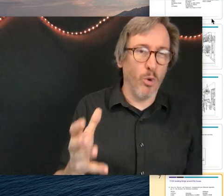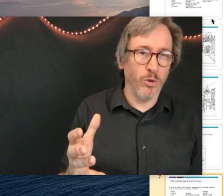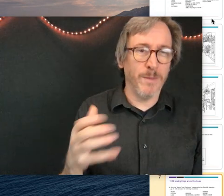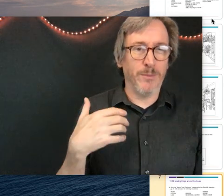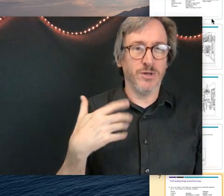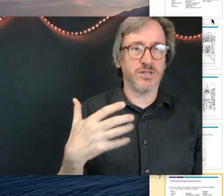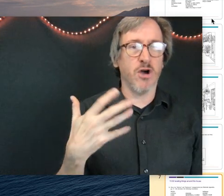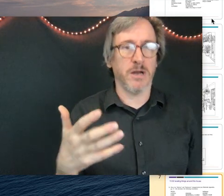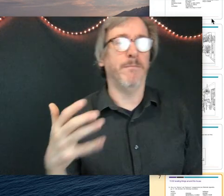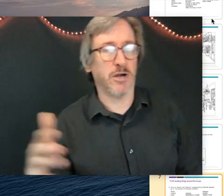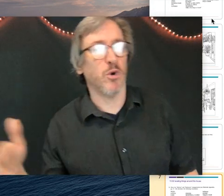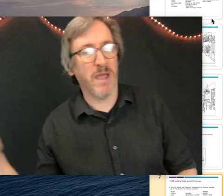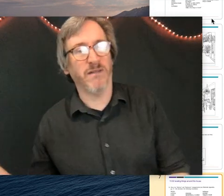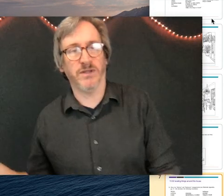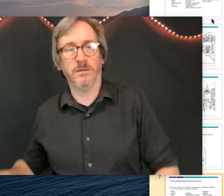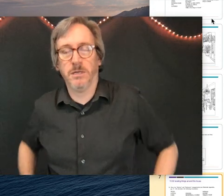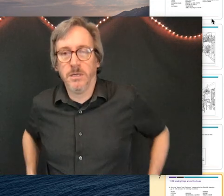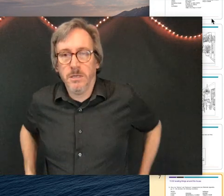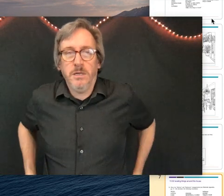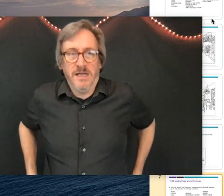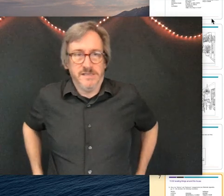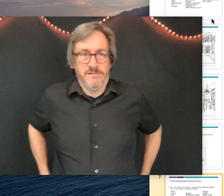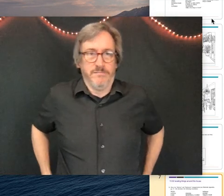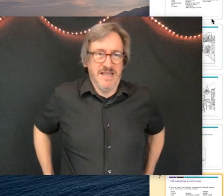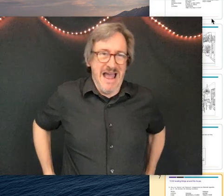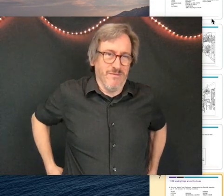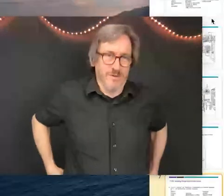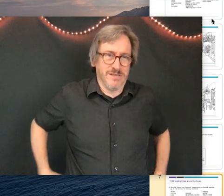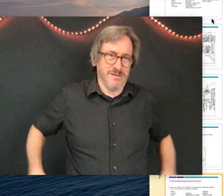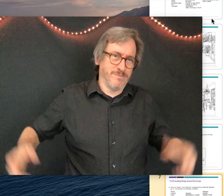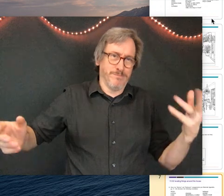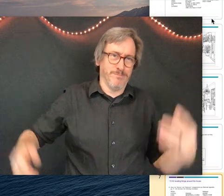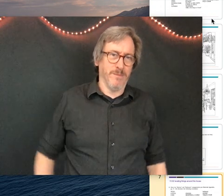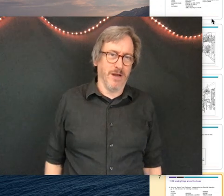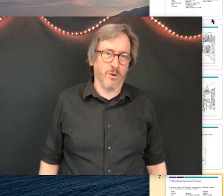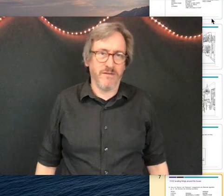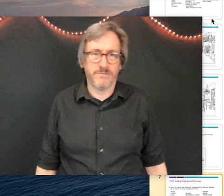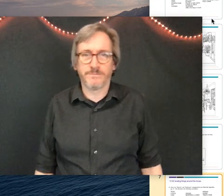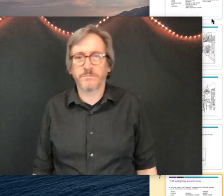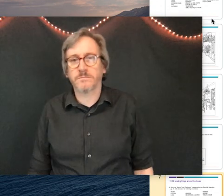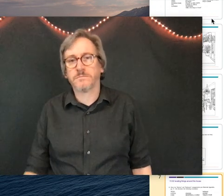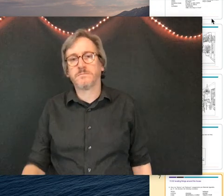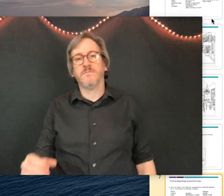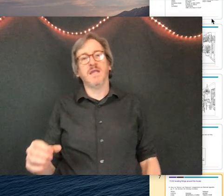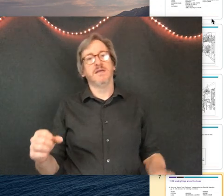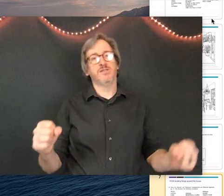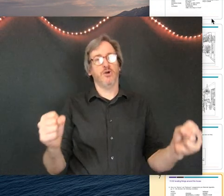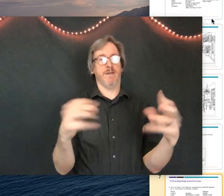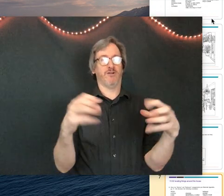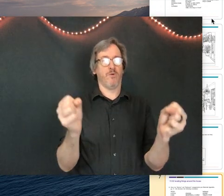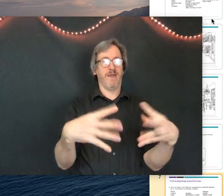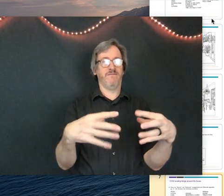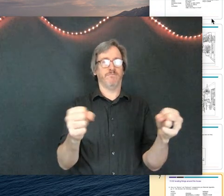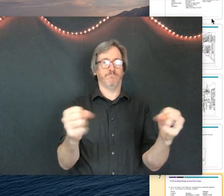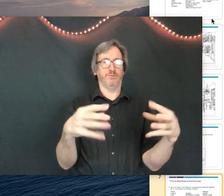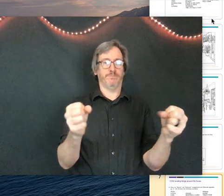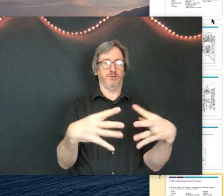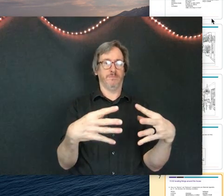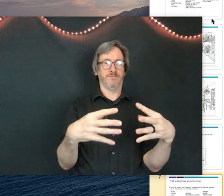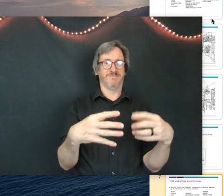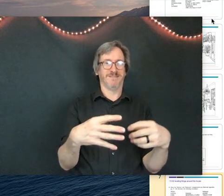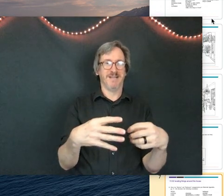That's old, when people used to call it a microwave oven. As now everyone just says, put it in the microwave. So microwave,